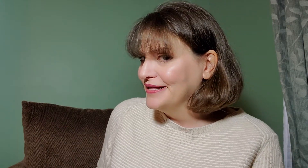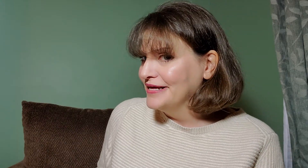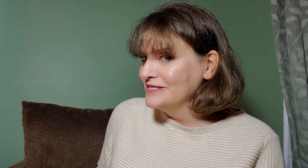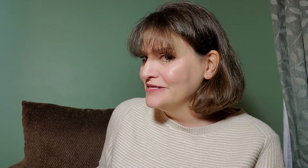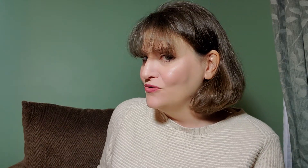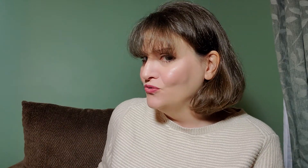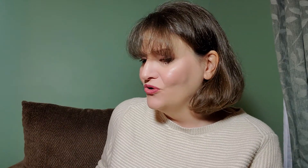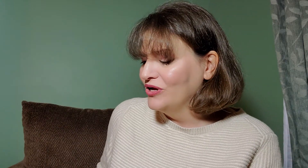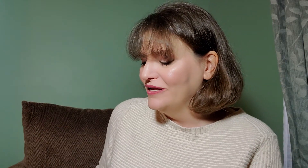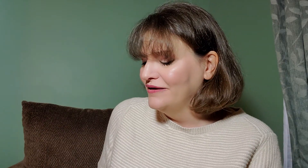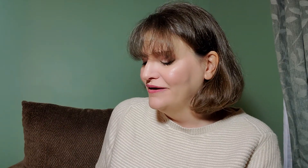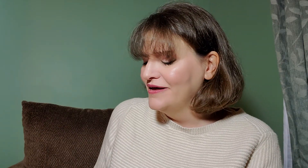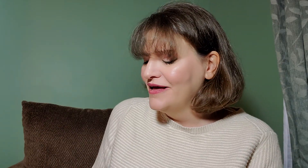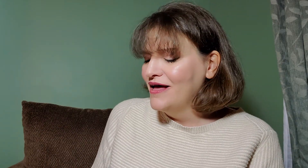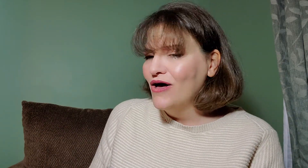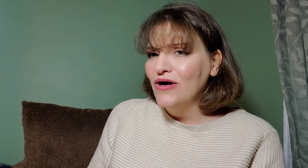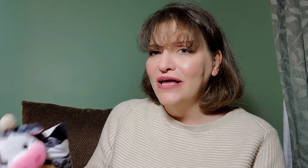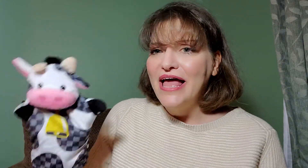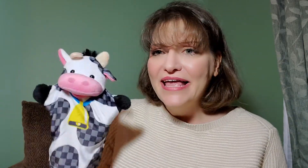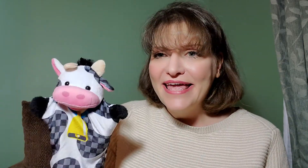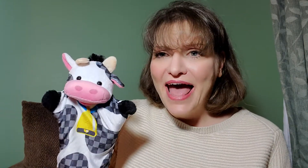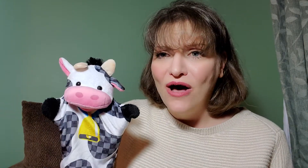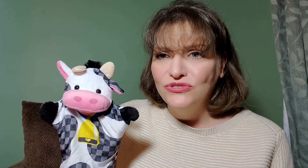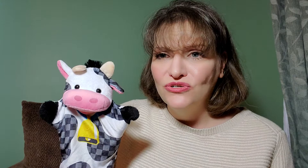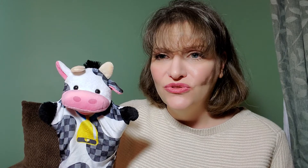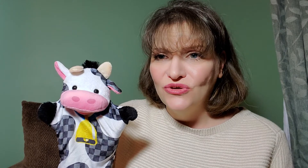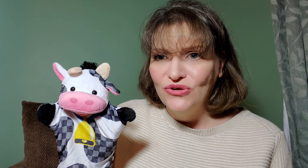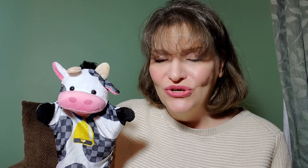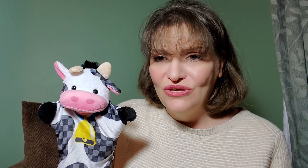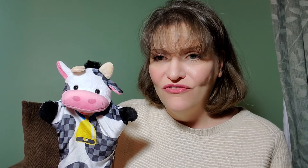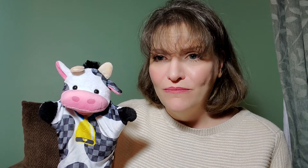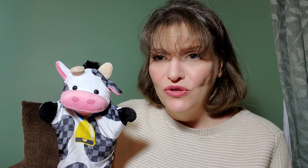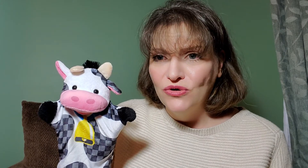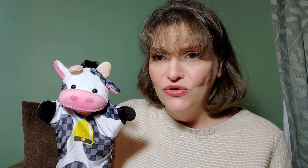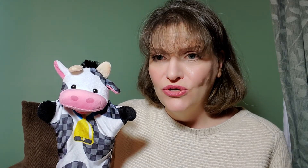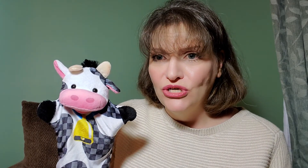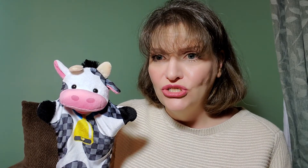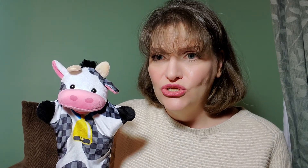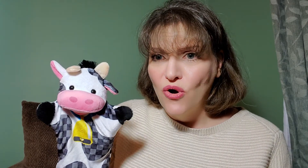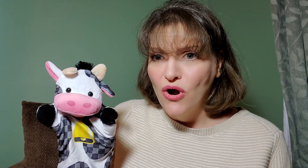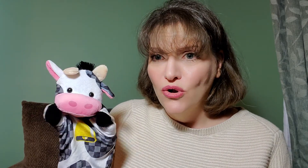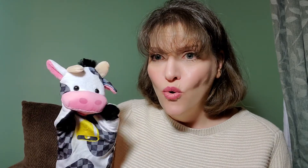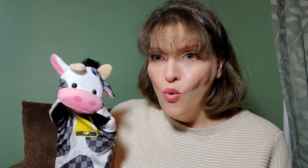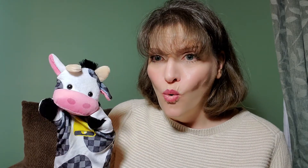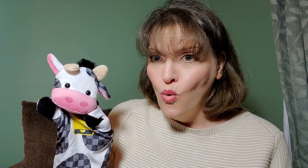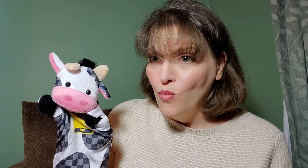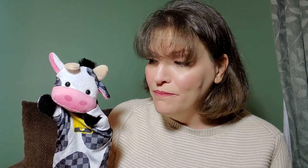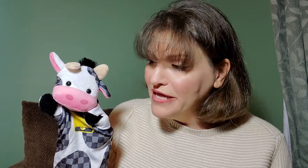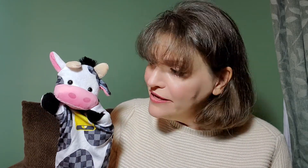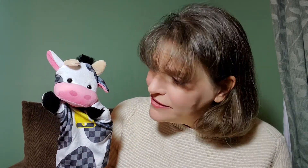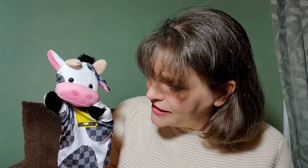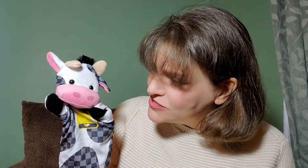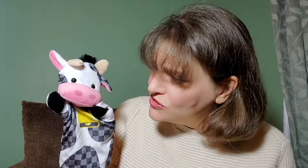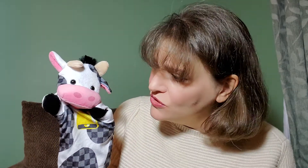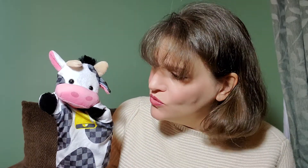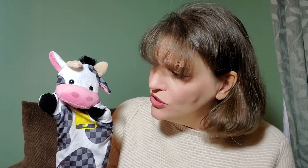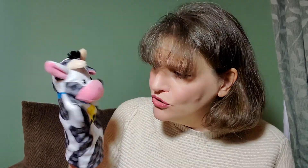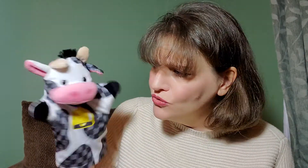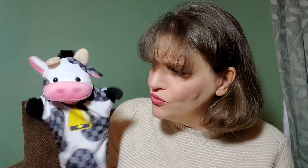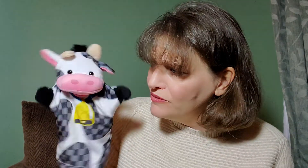Let's see who took it. Cow took the cookie from the cookie jar. Oh, me? Yes, you. Couldn't